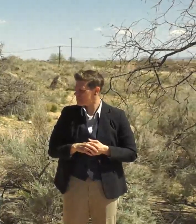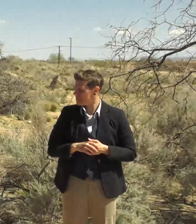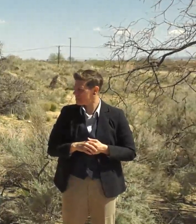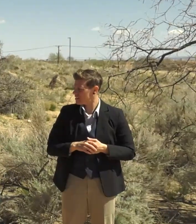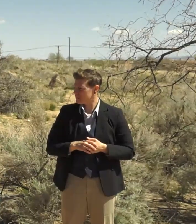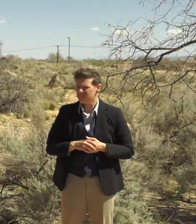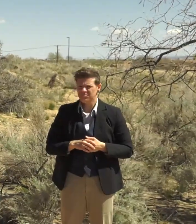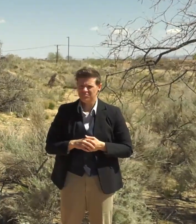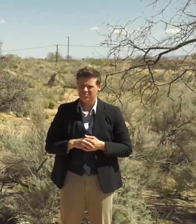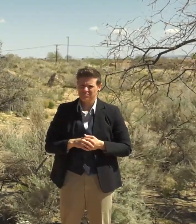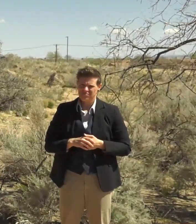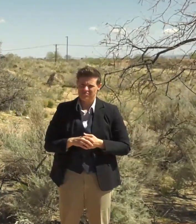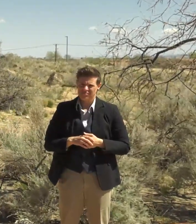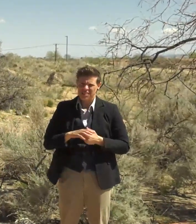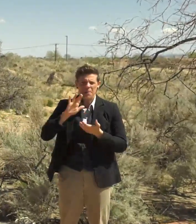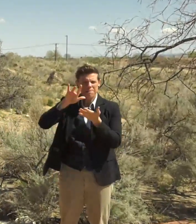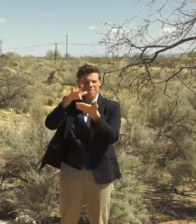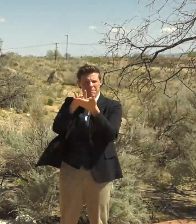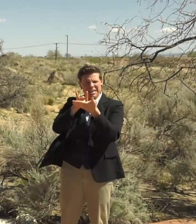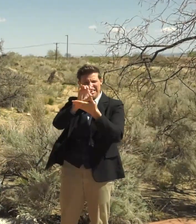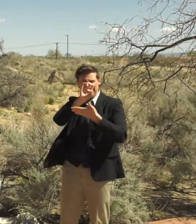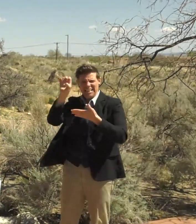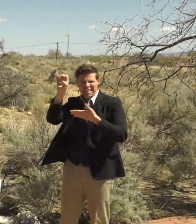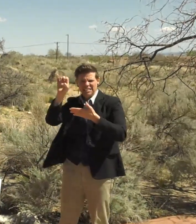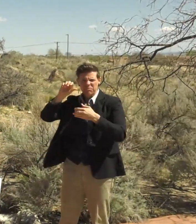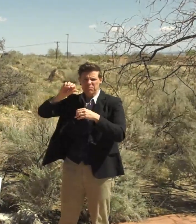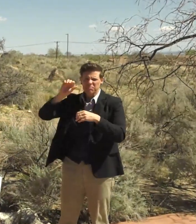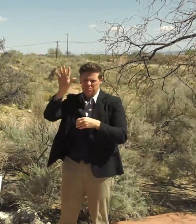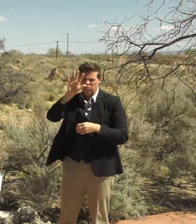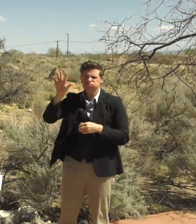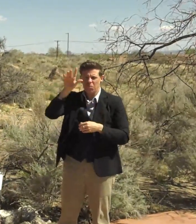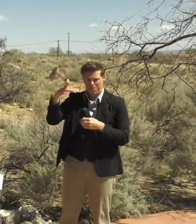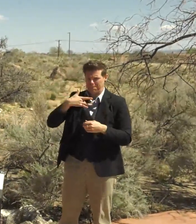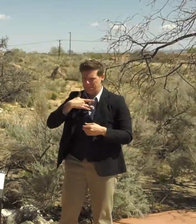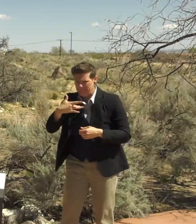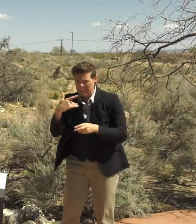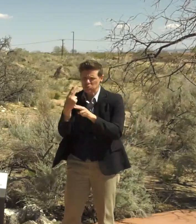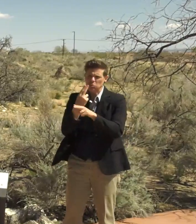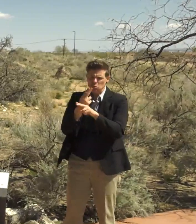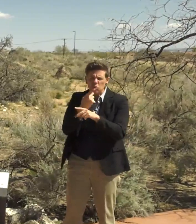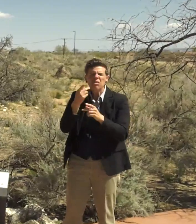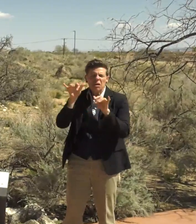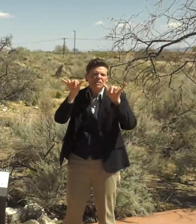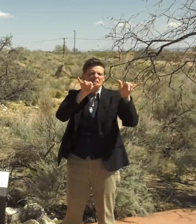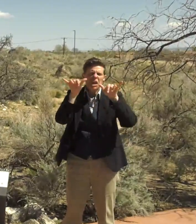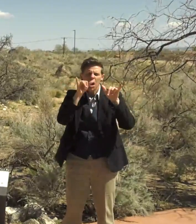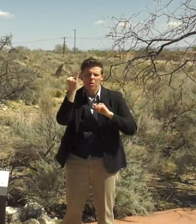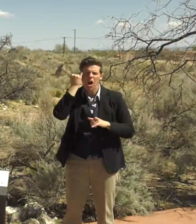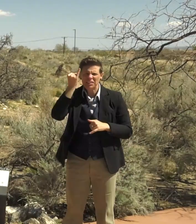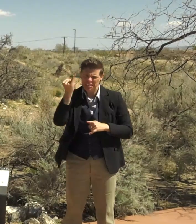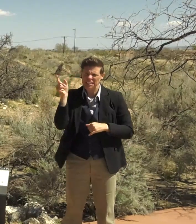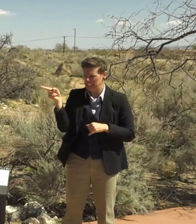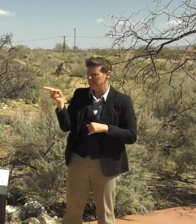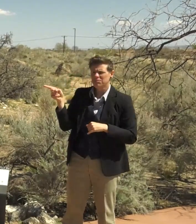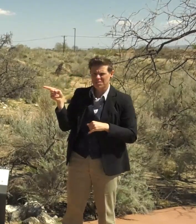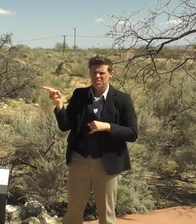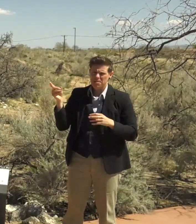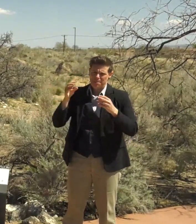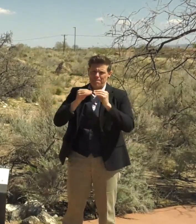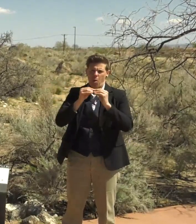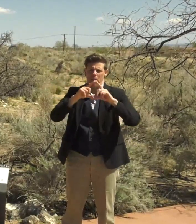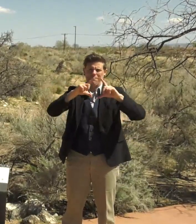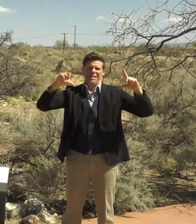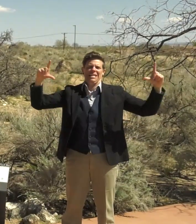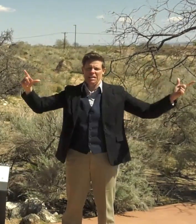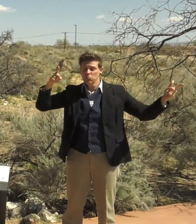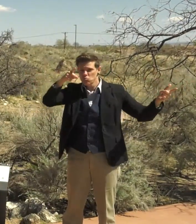East, and our special forces type guys use them as well. But it's the same type of thing. It's a larger piece of material, so you can actually kind of double it up even more to